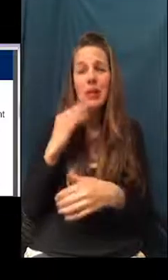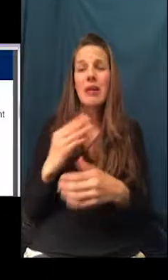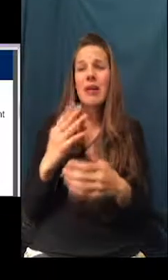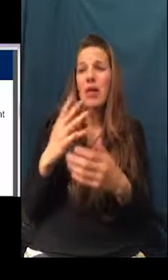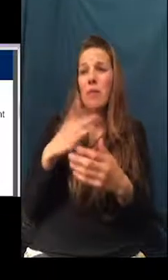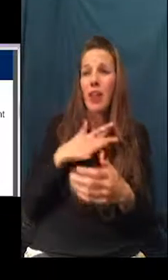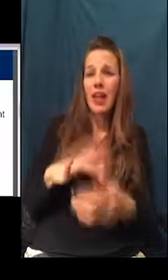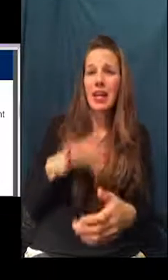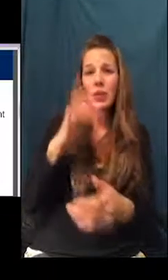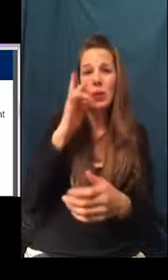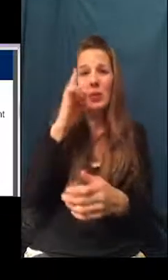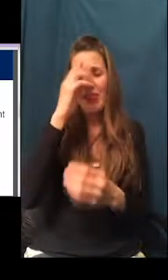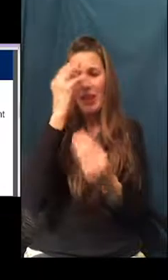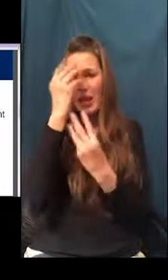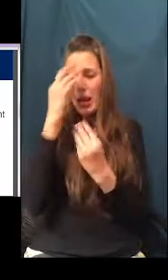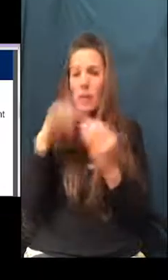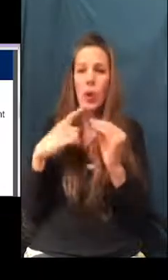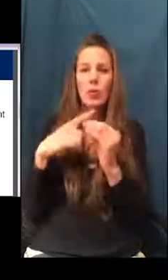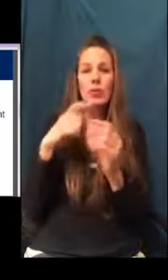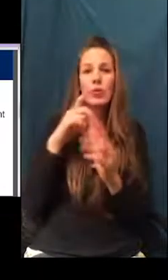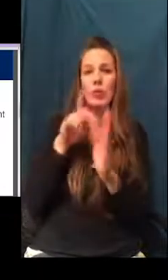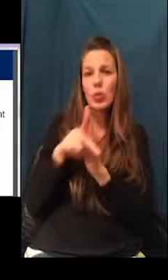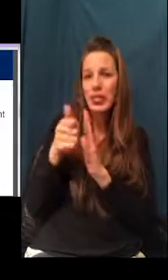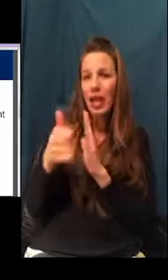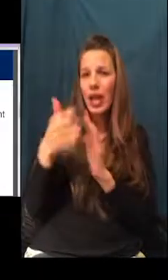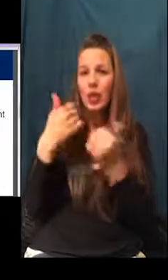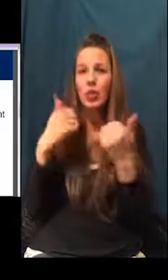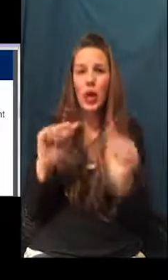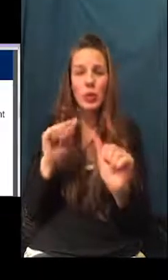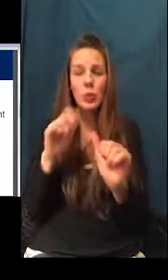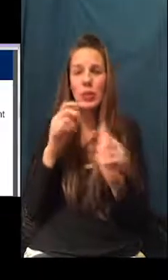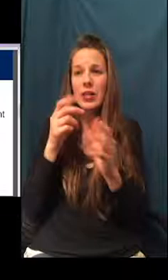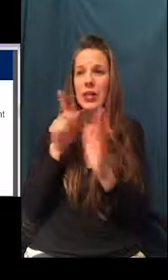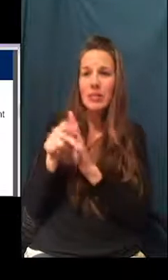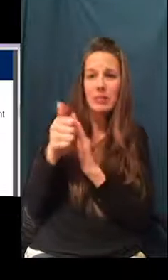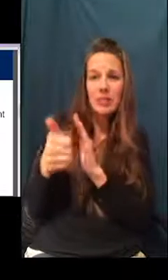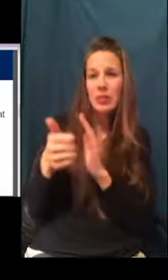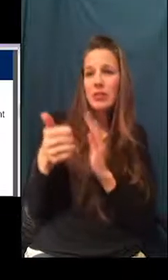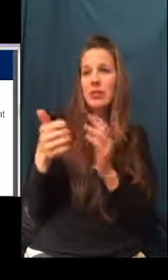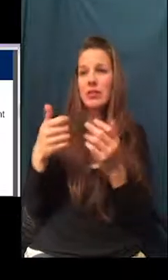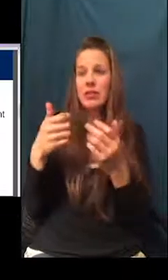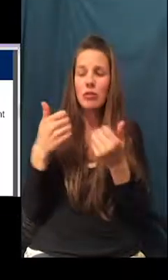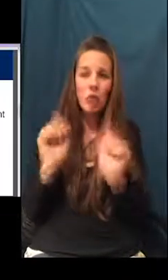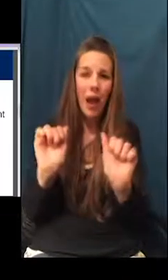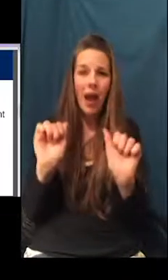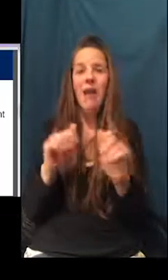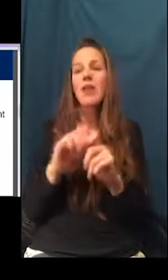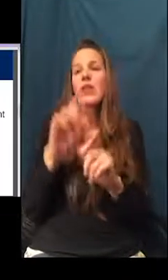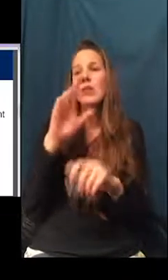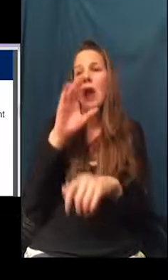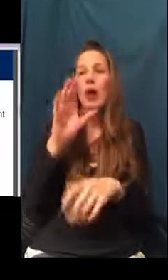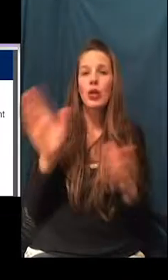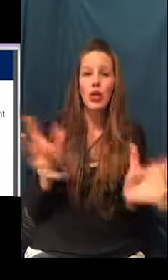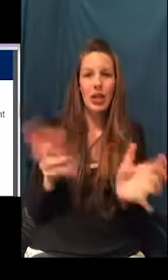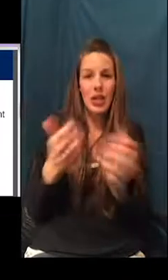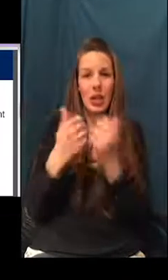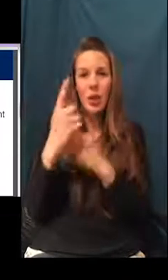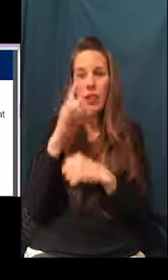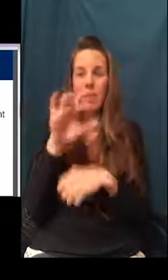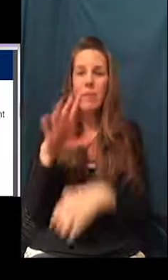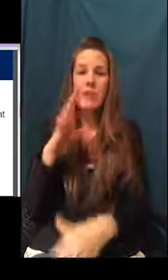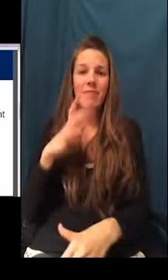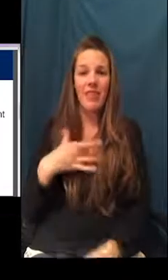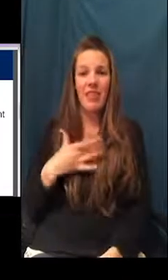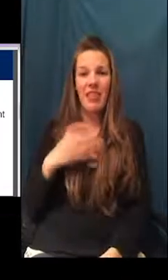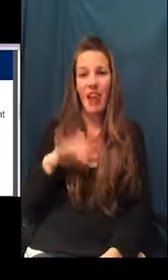think about suicide or possibly more likely to attempt suicide. And so I just would encourage anybody that's maybe having